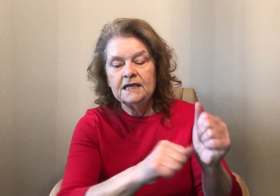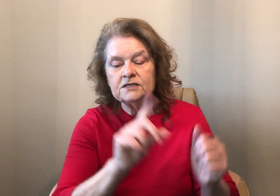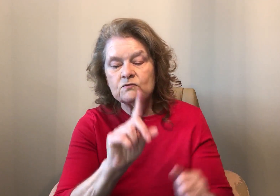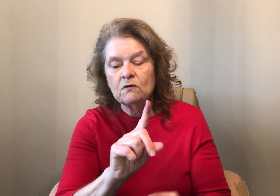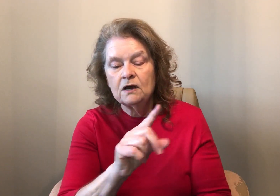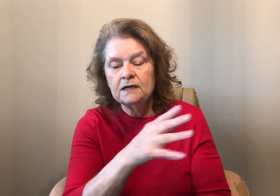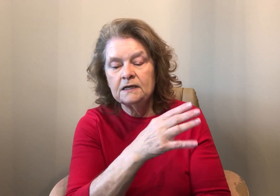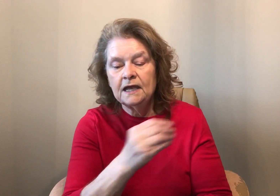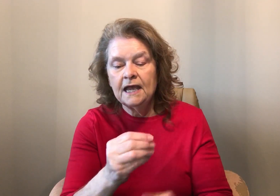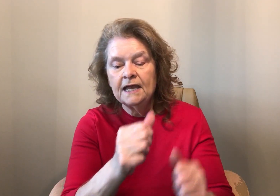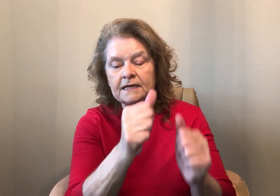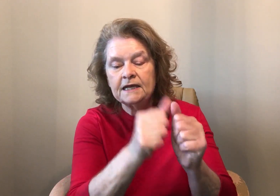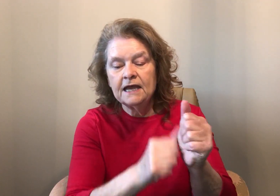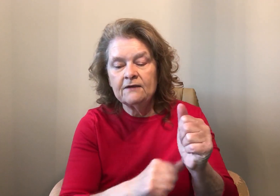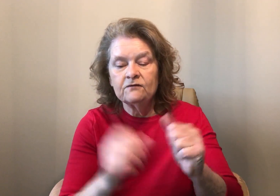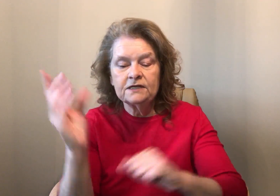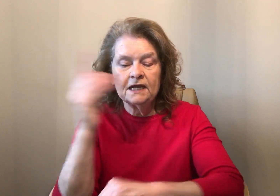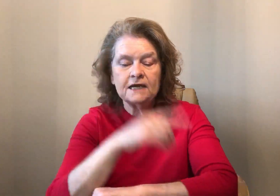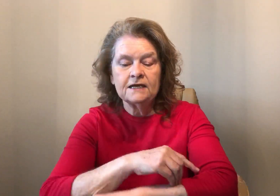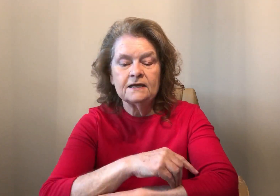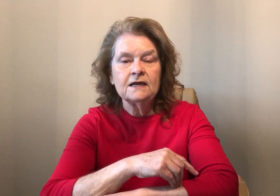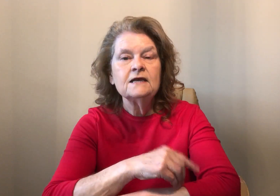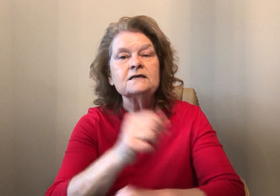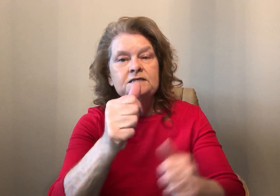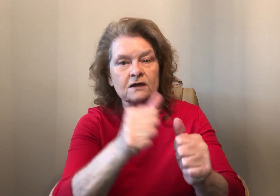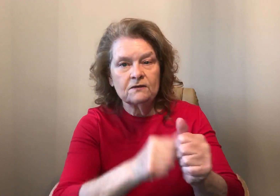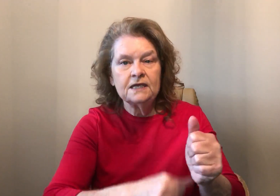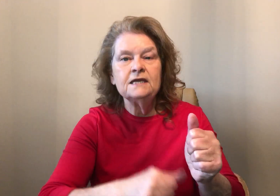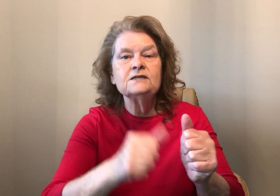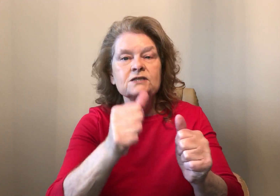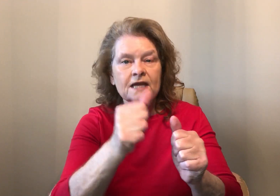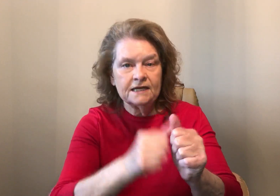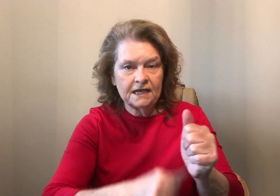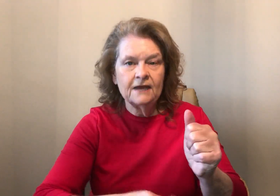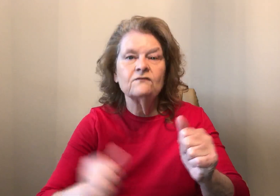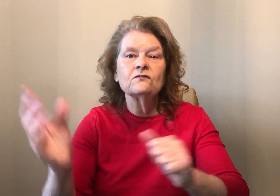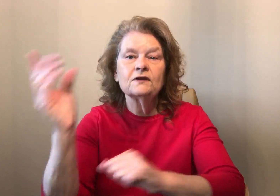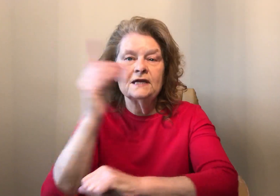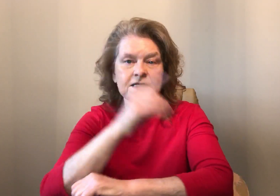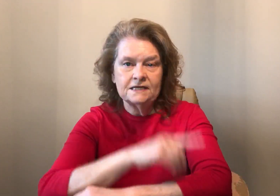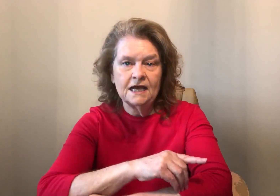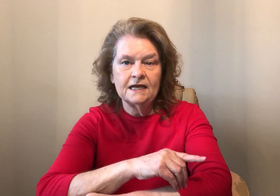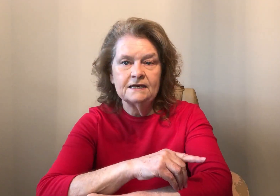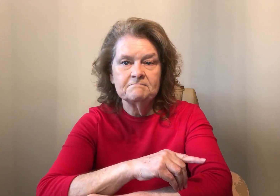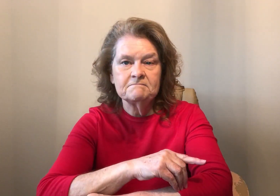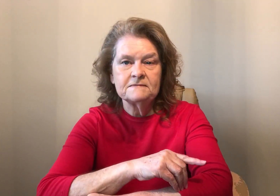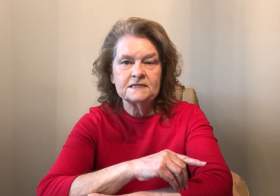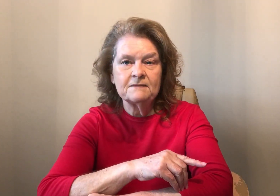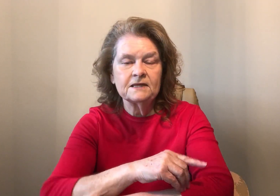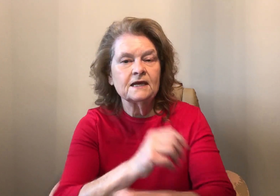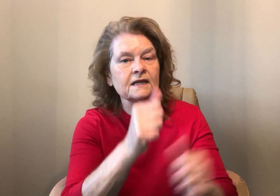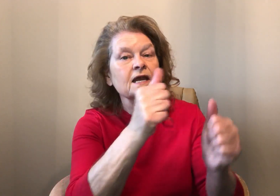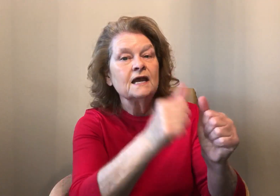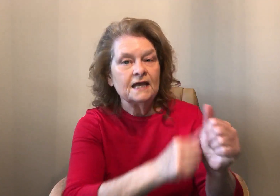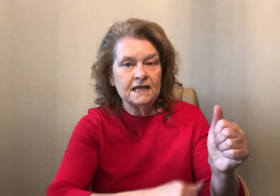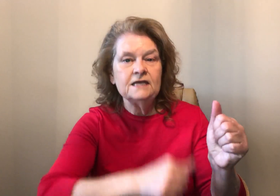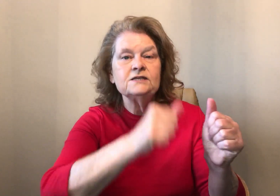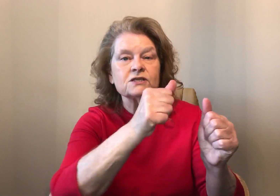Each one and every day. So each and every day. Same thing. Each